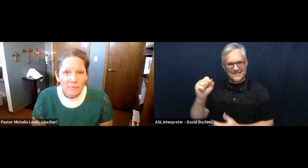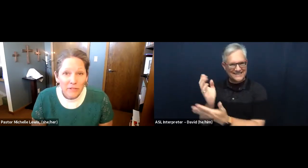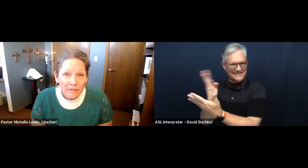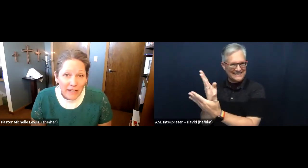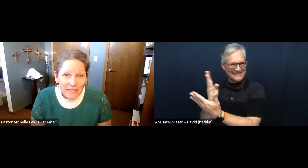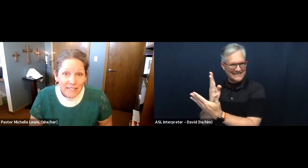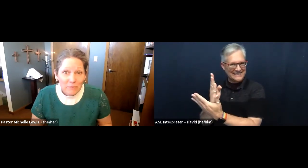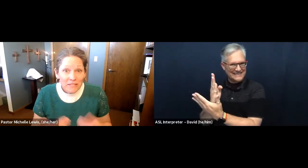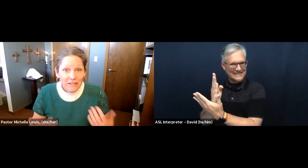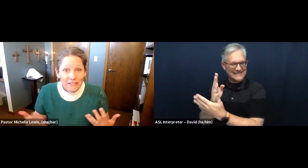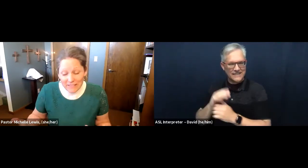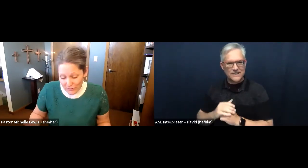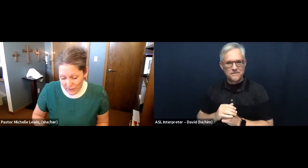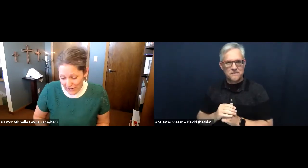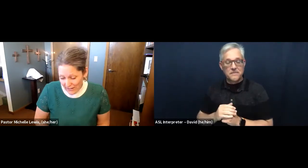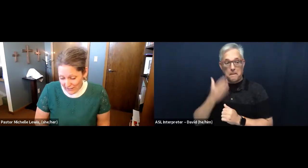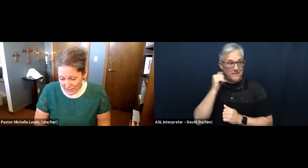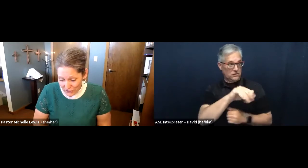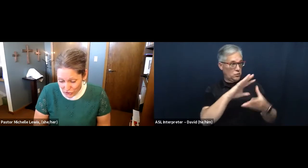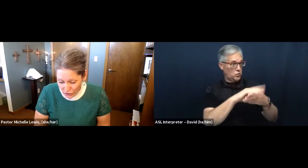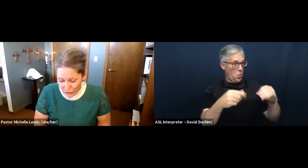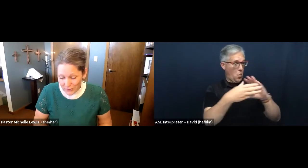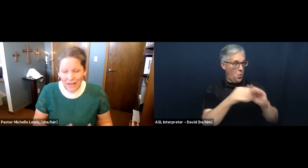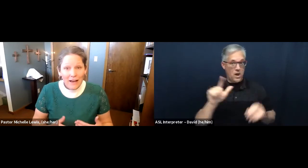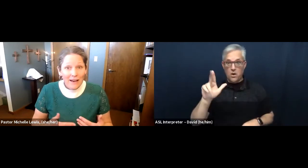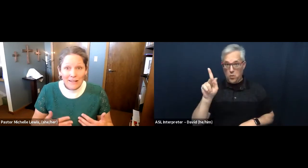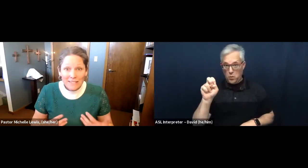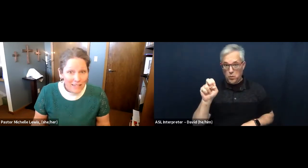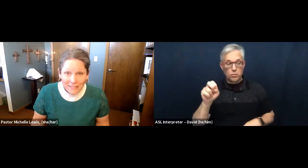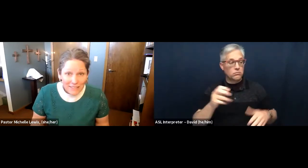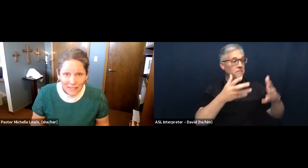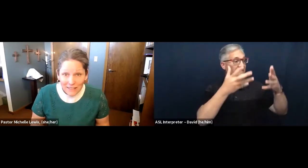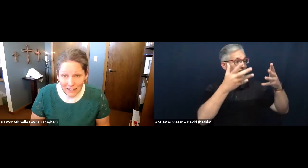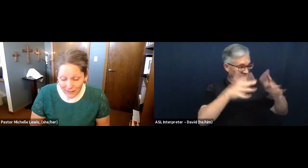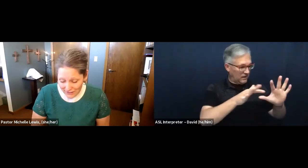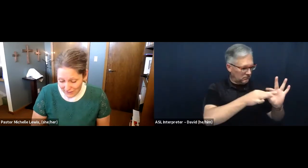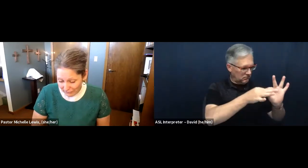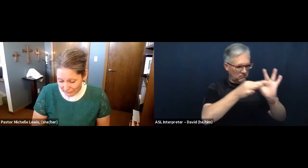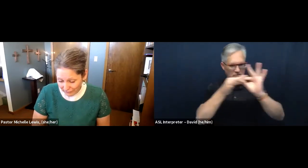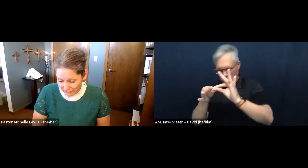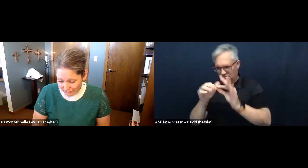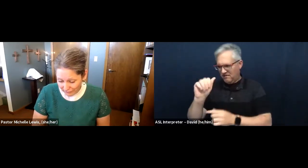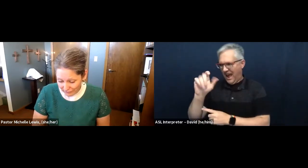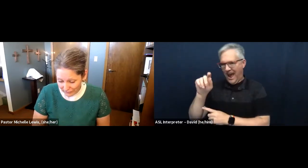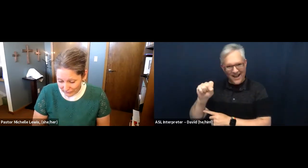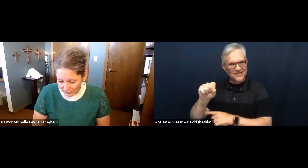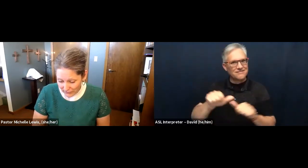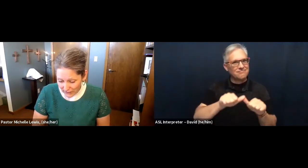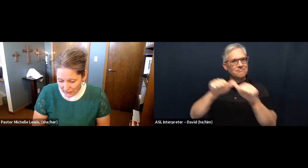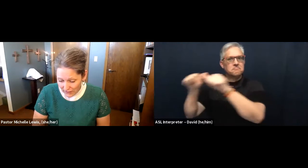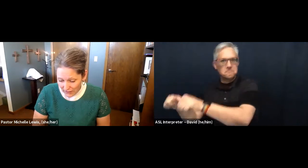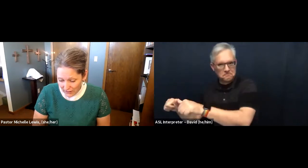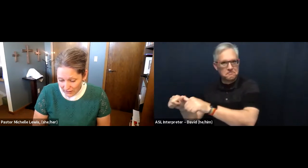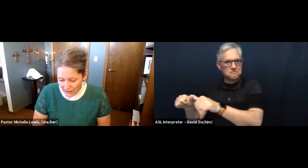Because the book of Acts keeps telling this story. It shows death is not the end.